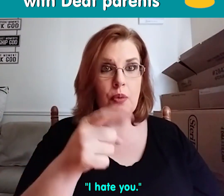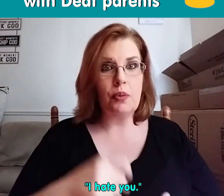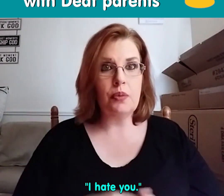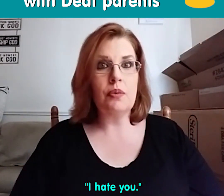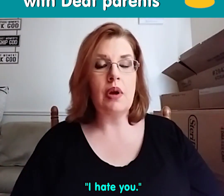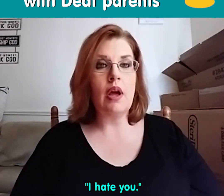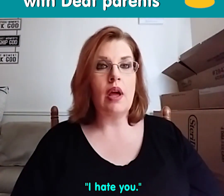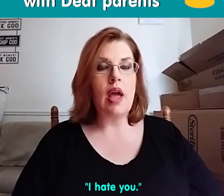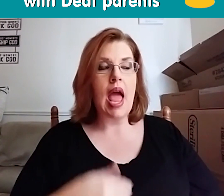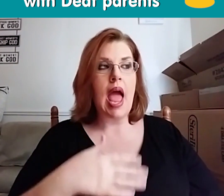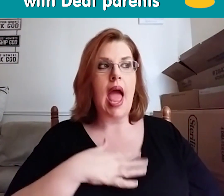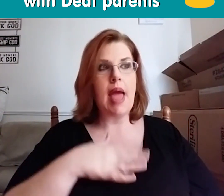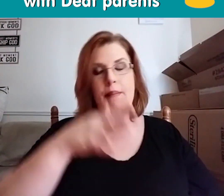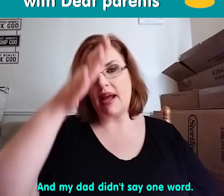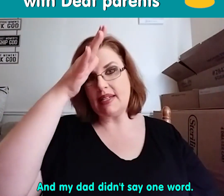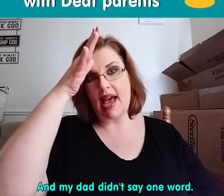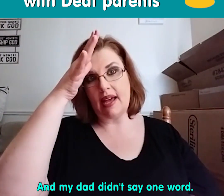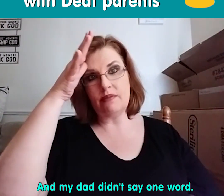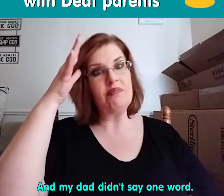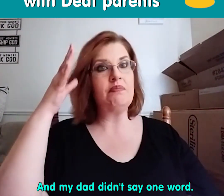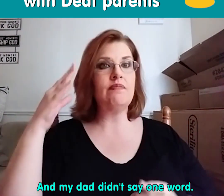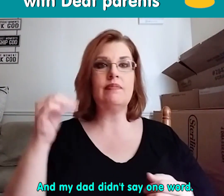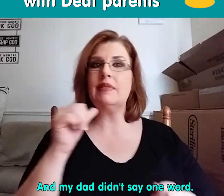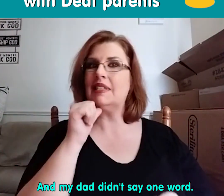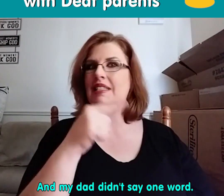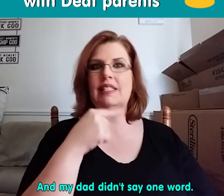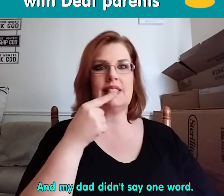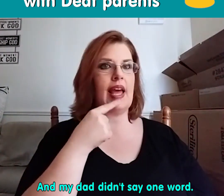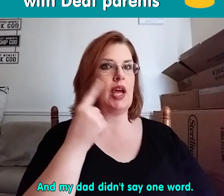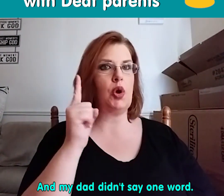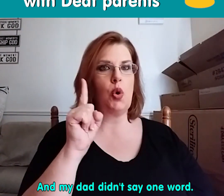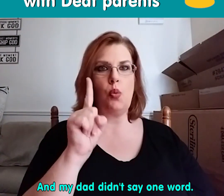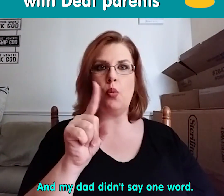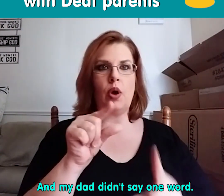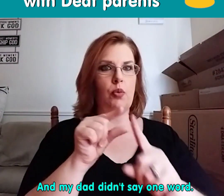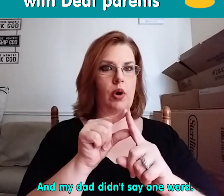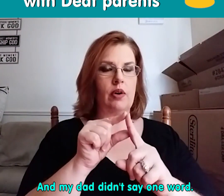you. And my dad didn't say one word.